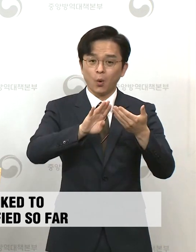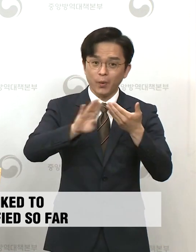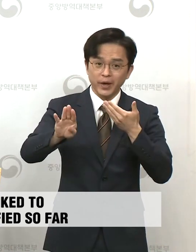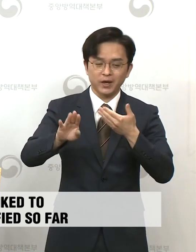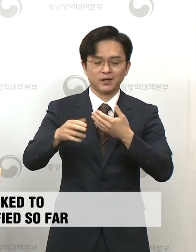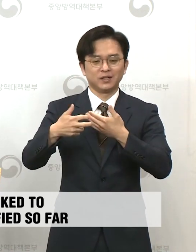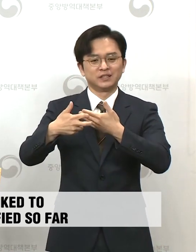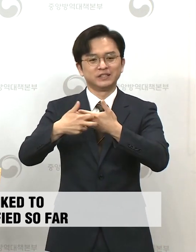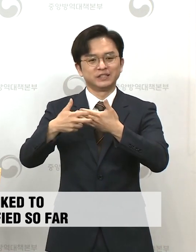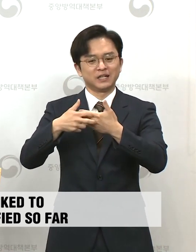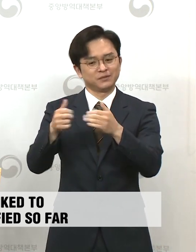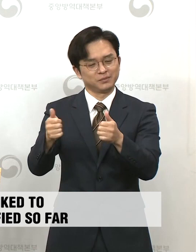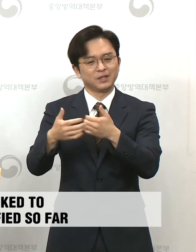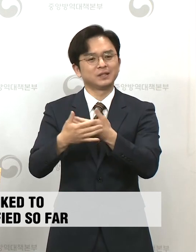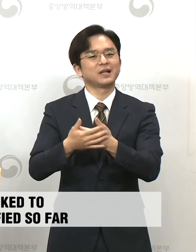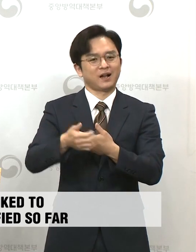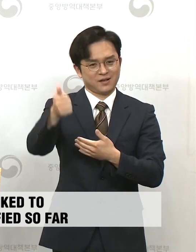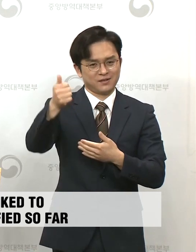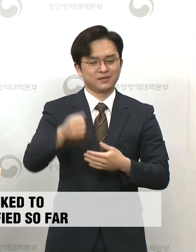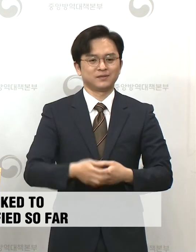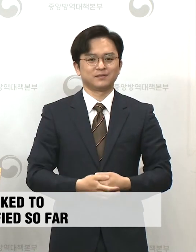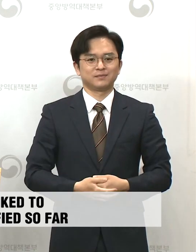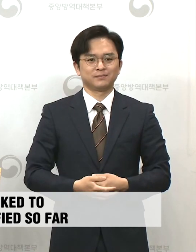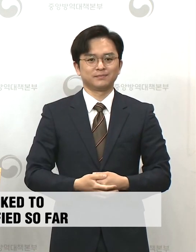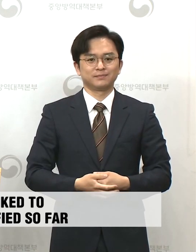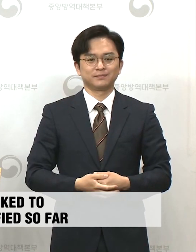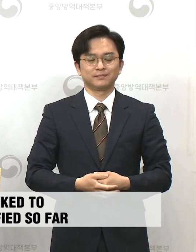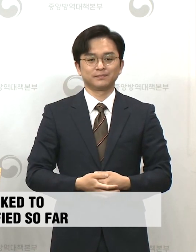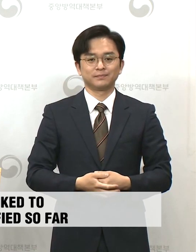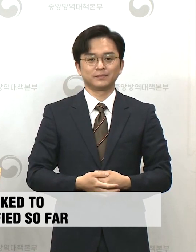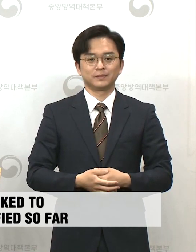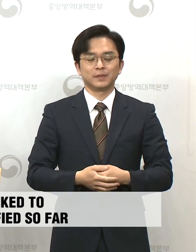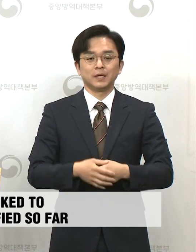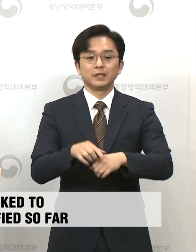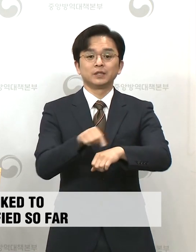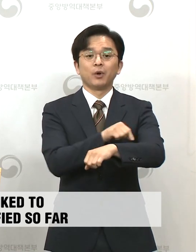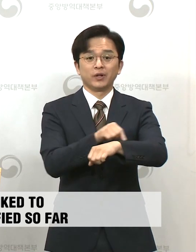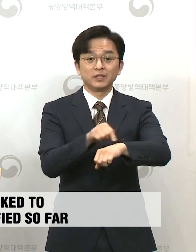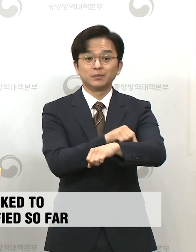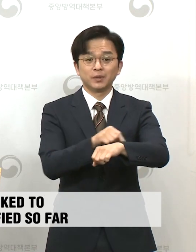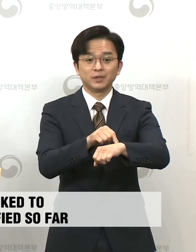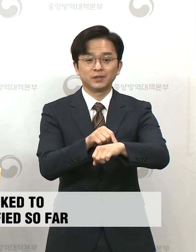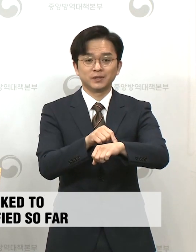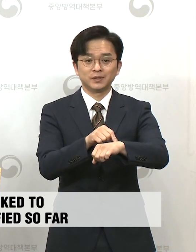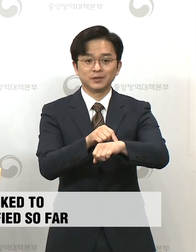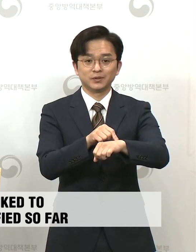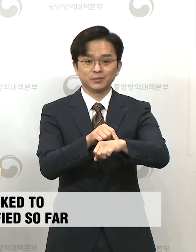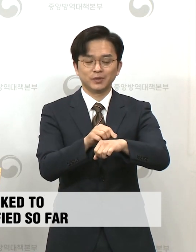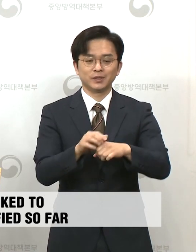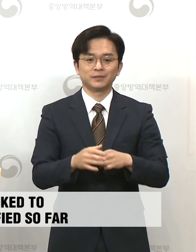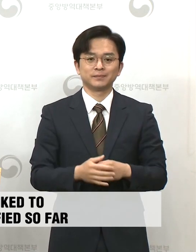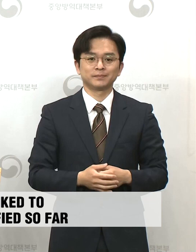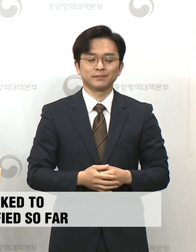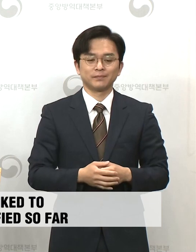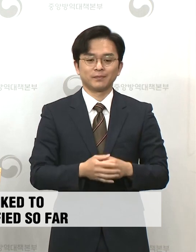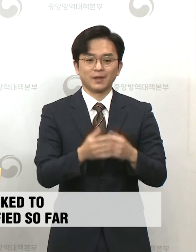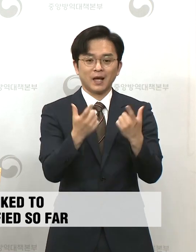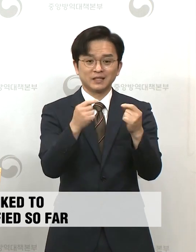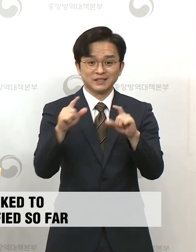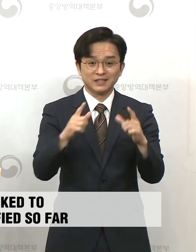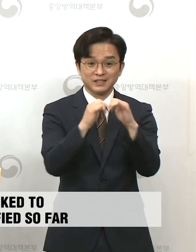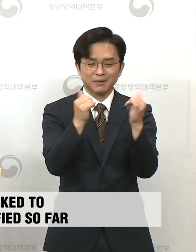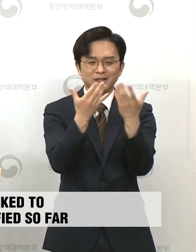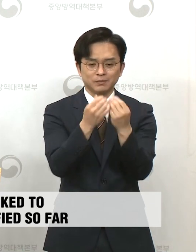will be mandated to have the diagnostic testings as well. In particular, as for families,